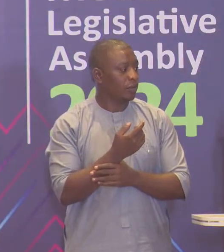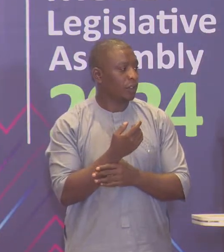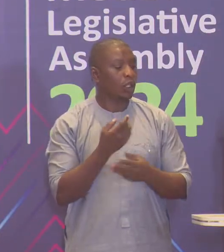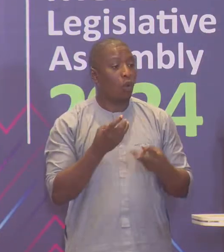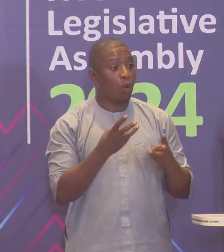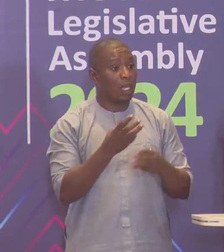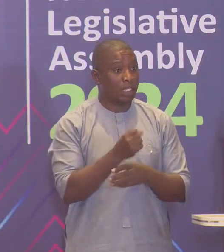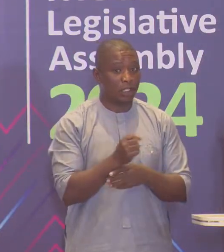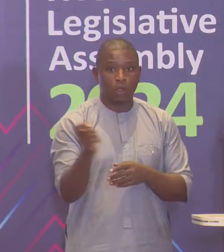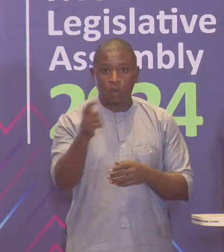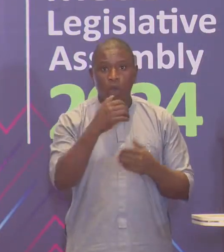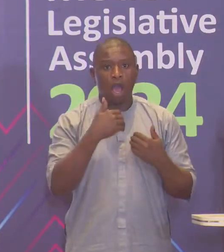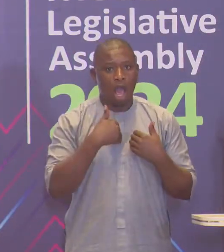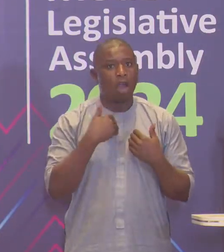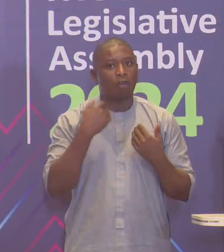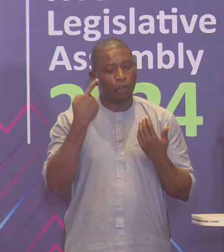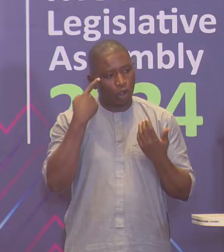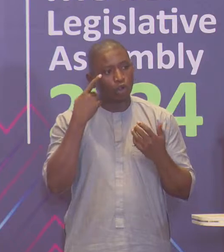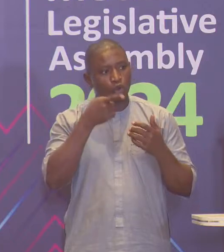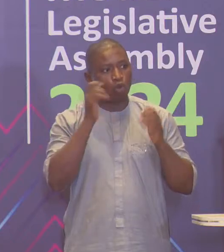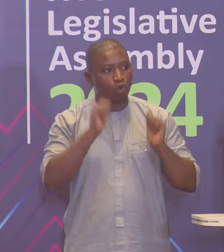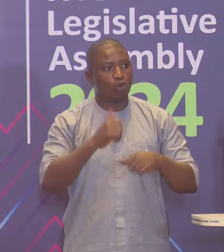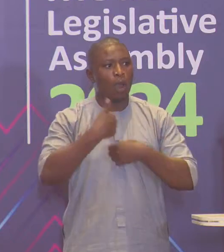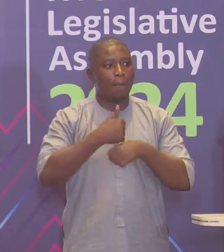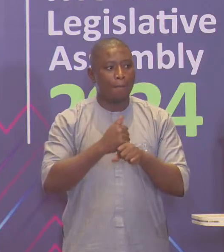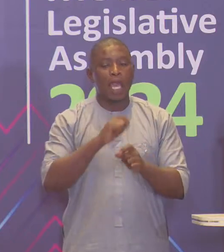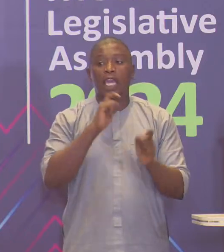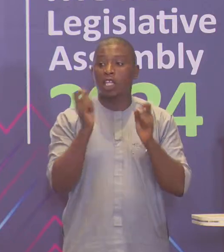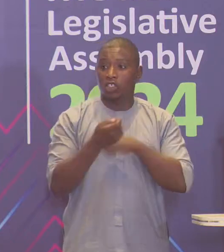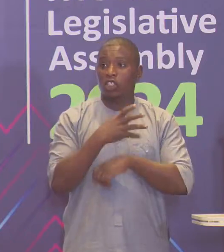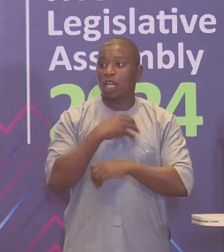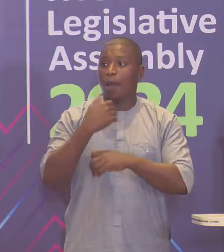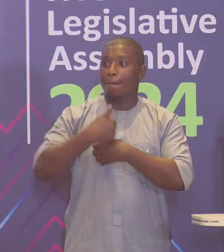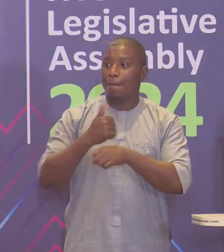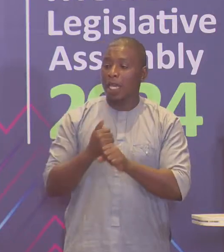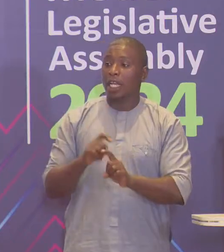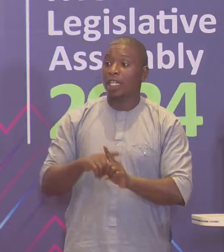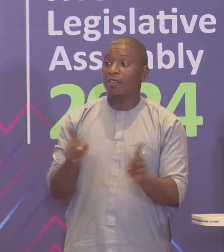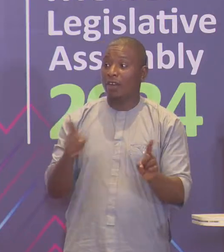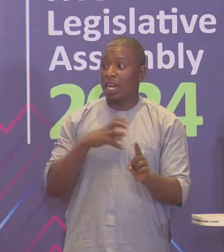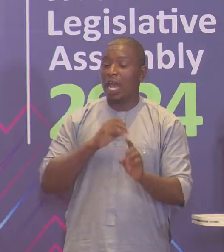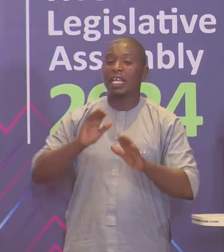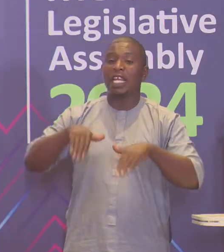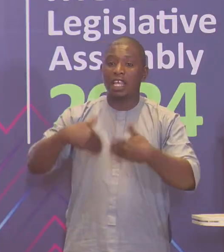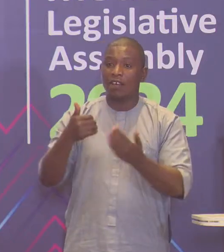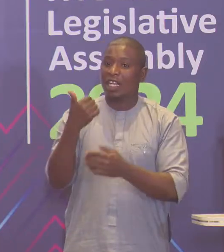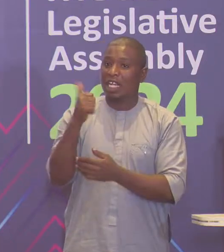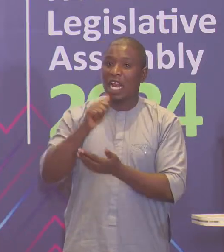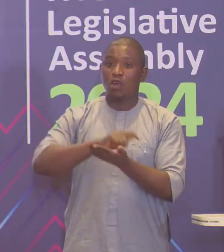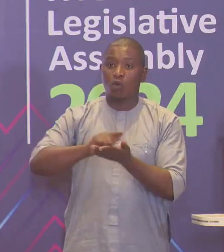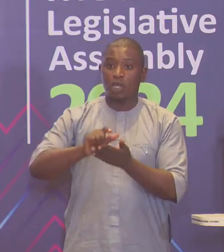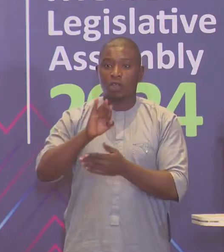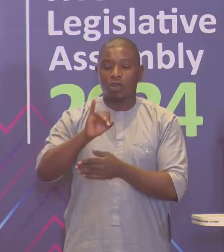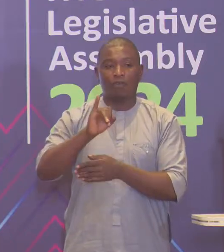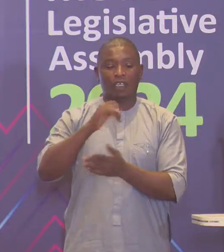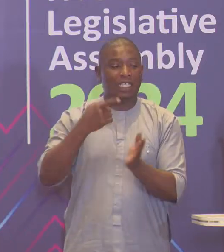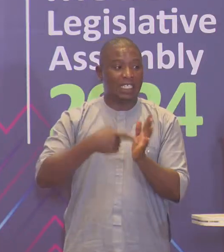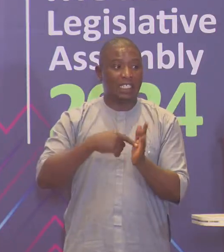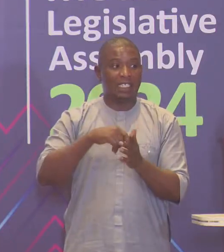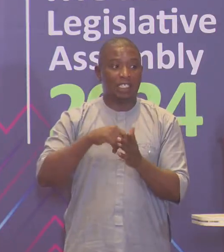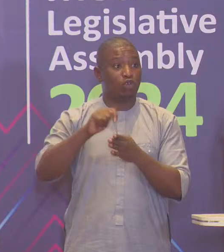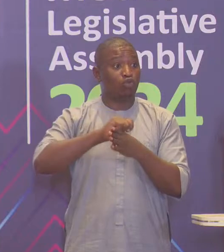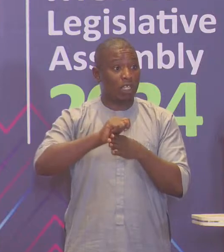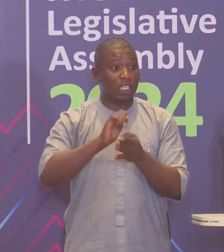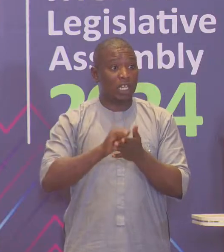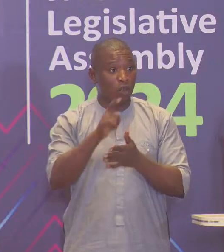ways you have thought you could make a change and make a difference, given the 10 weeks of internship that you have